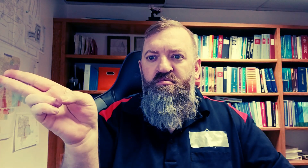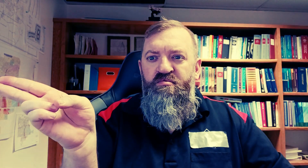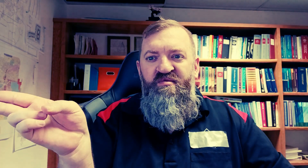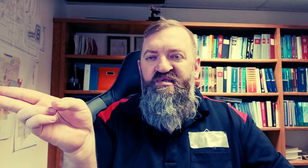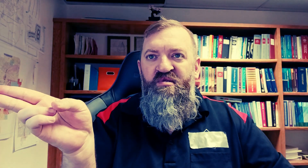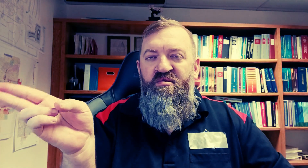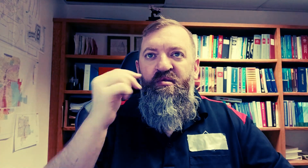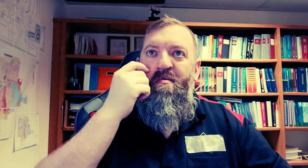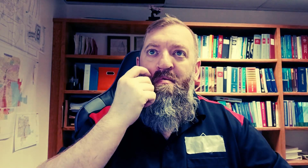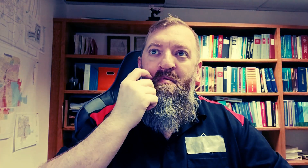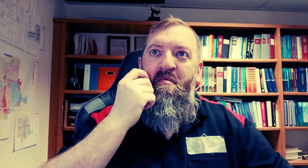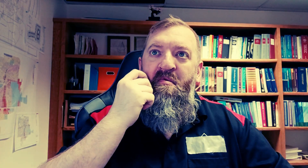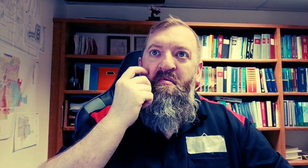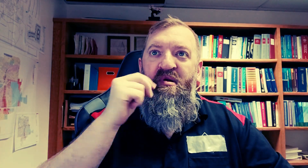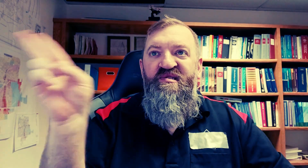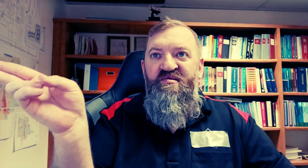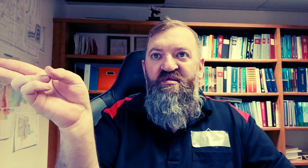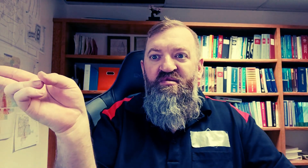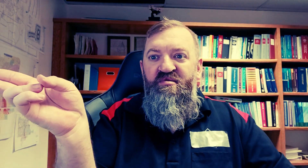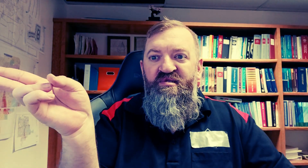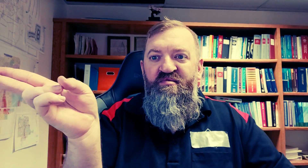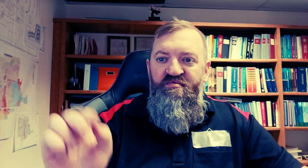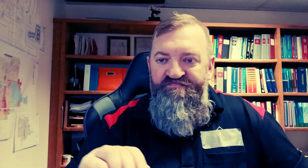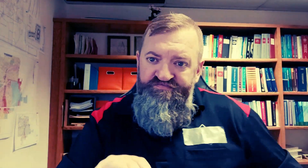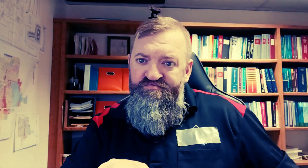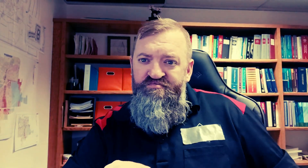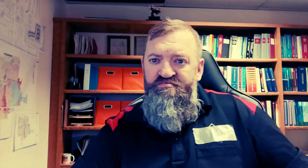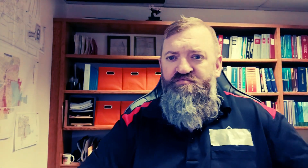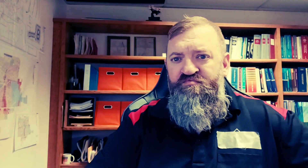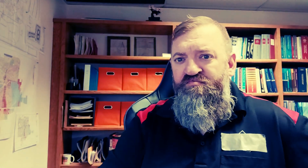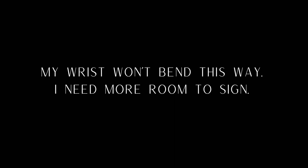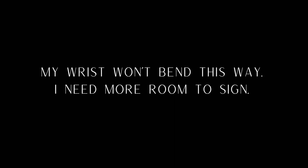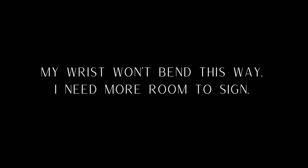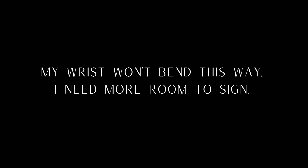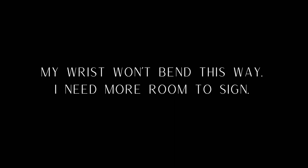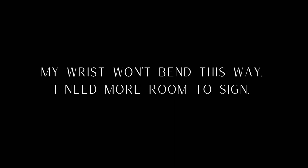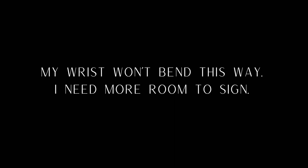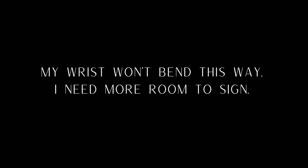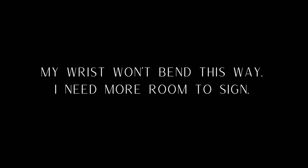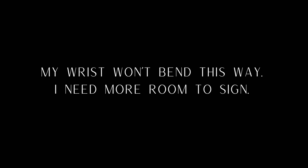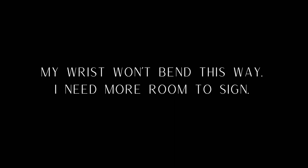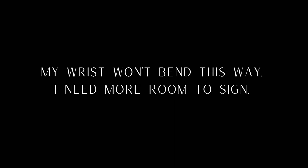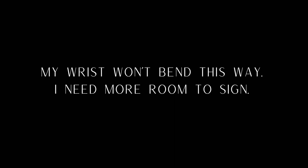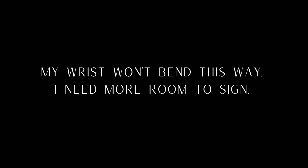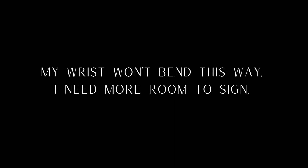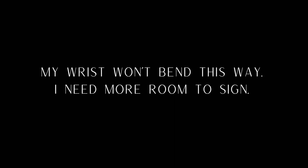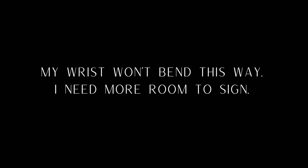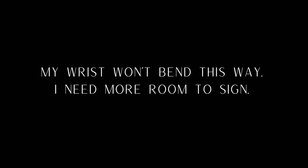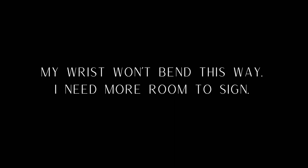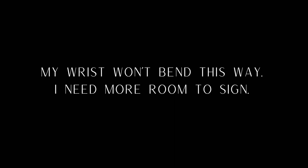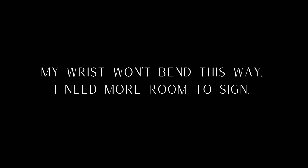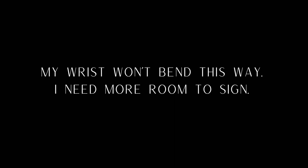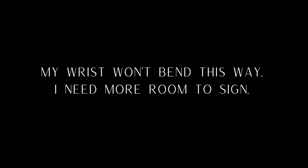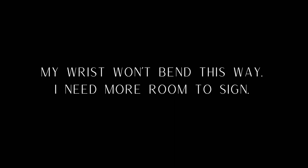wrong when signing. Signing is intuitive. It follows a